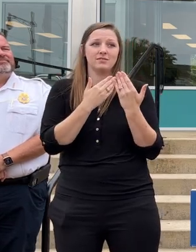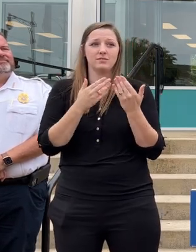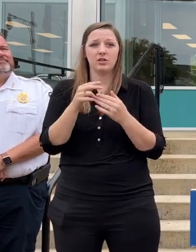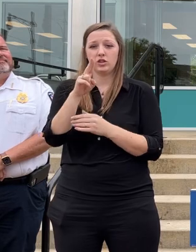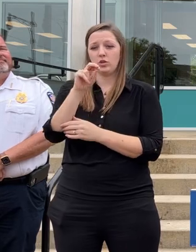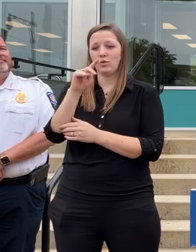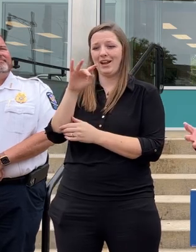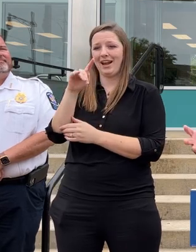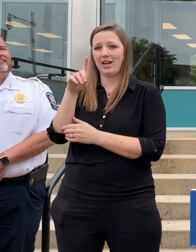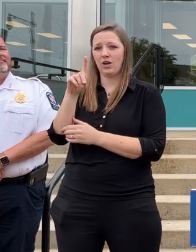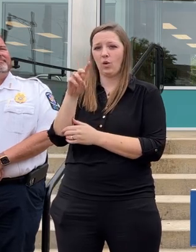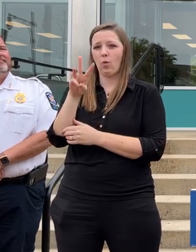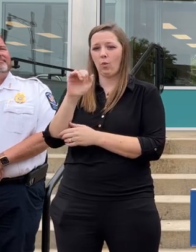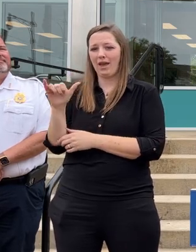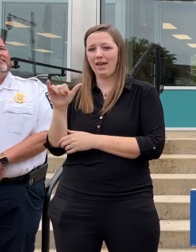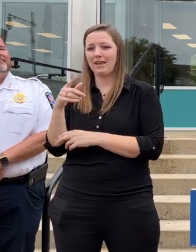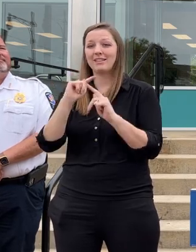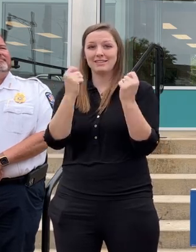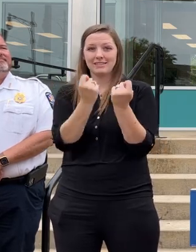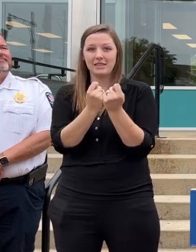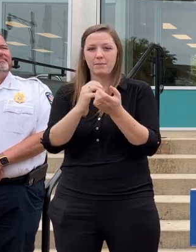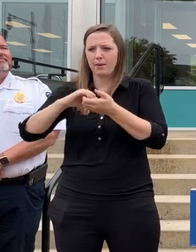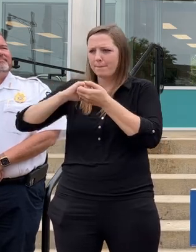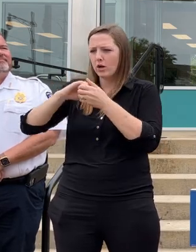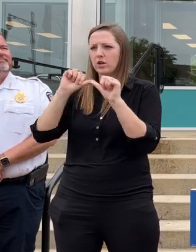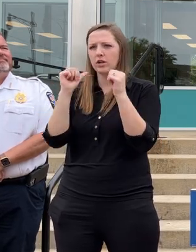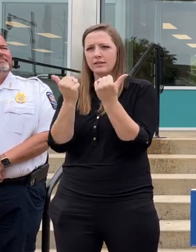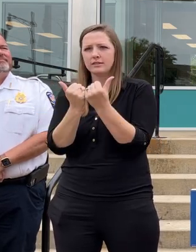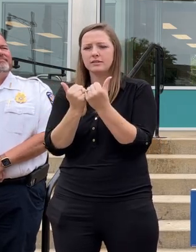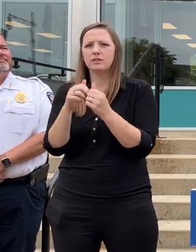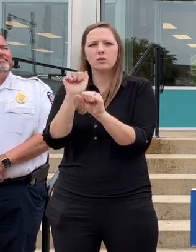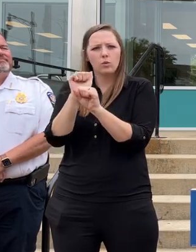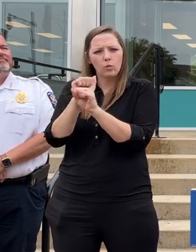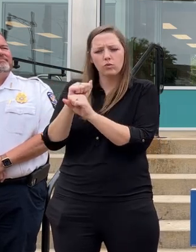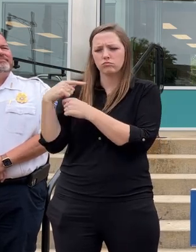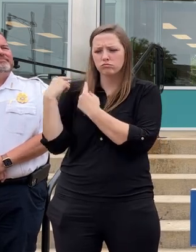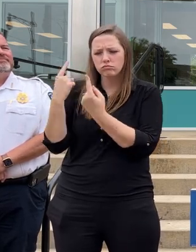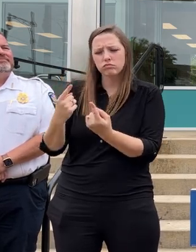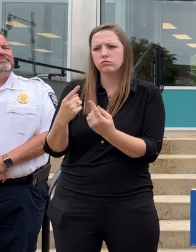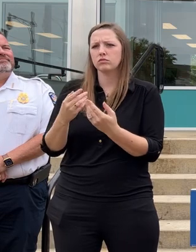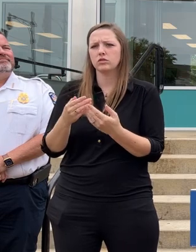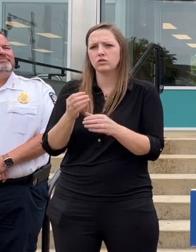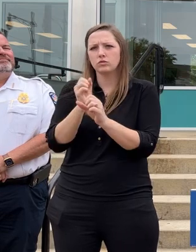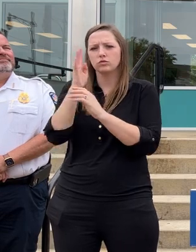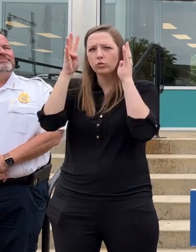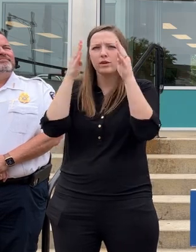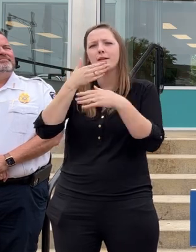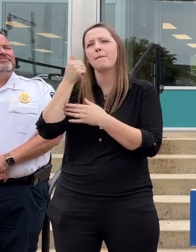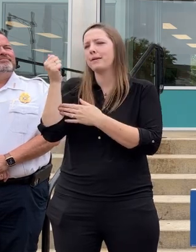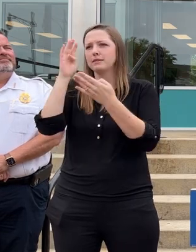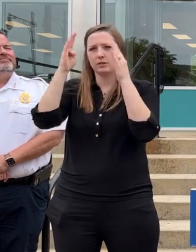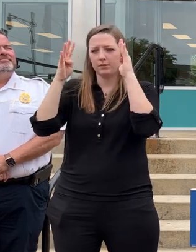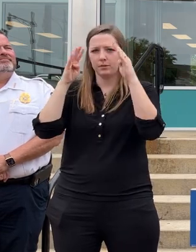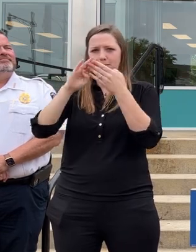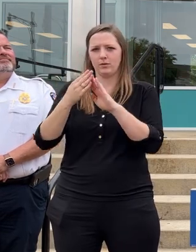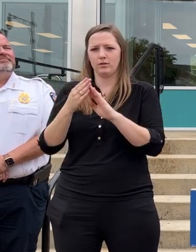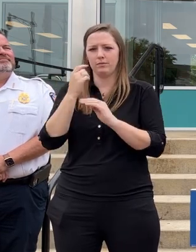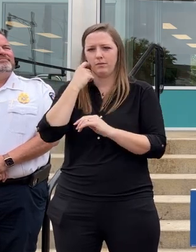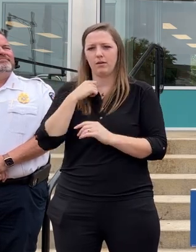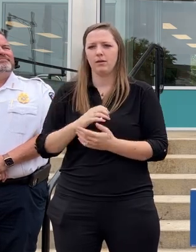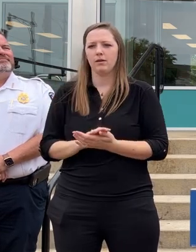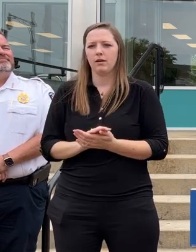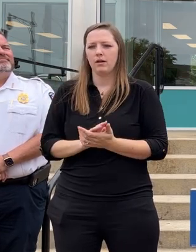and their agency, partner agencies, for the work that they've done to create the best community that we can be, but also to help us ensure that we were able